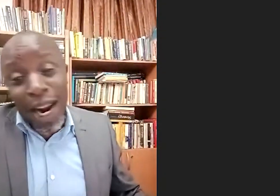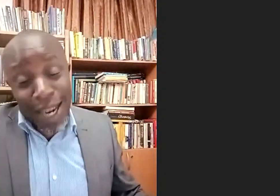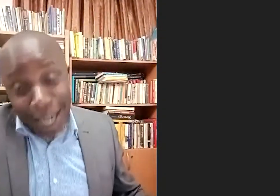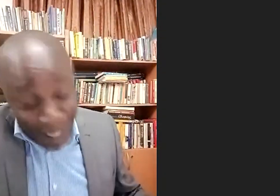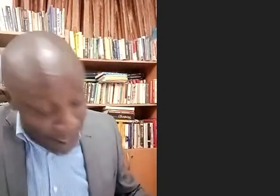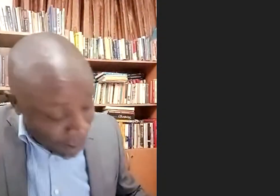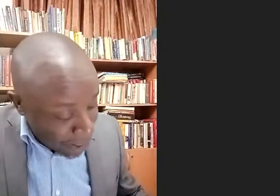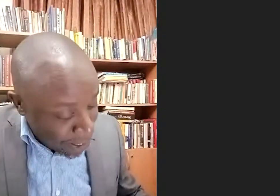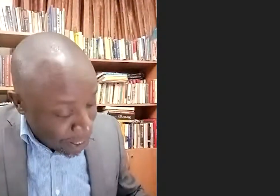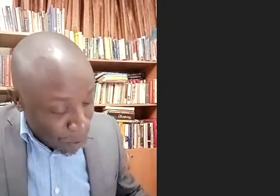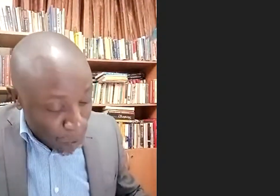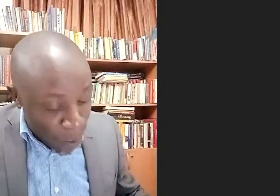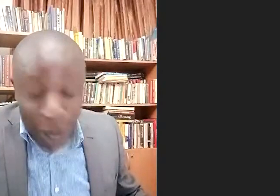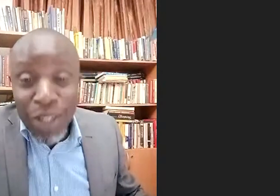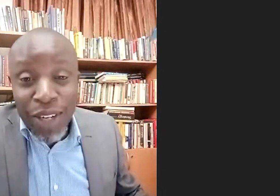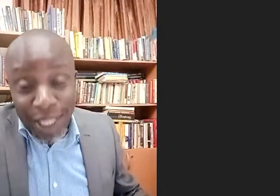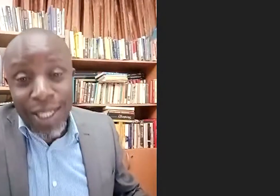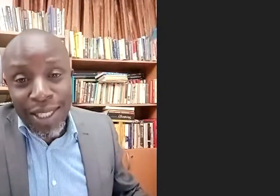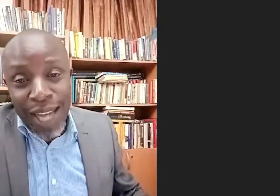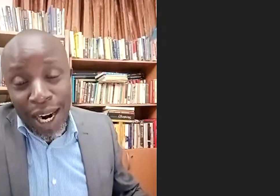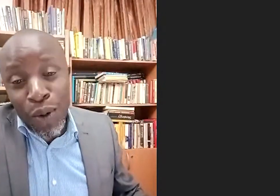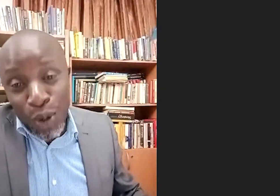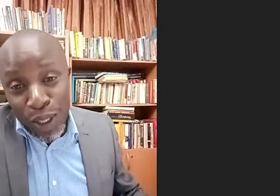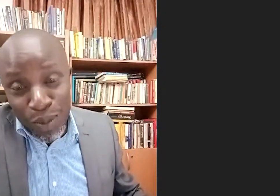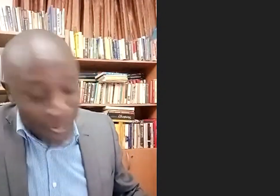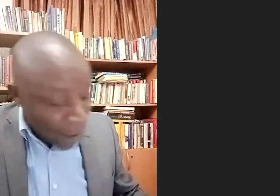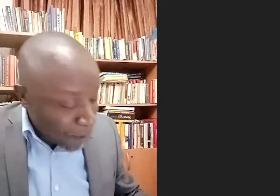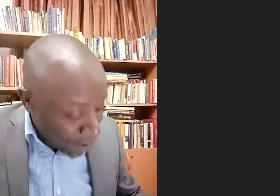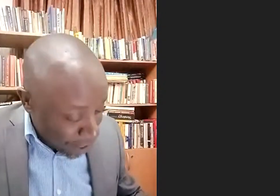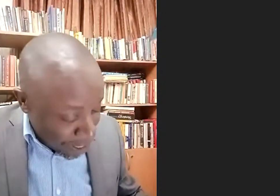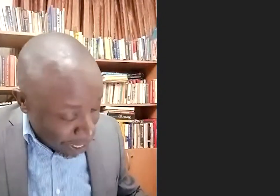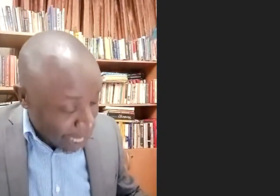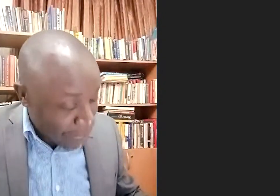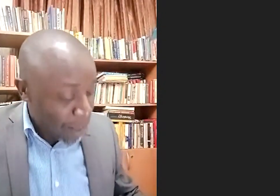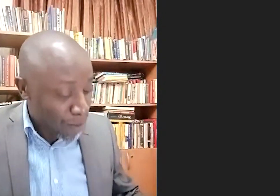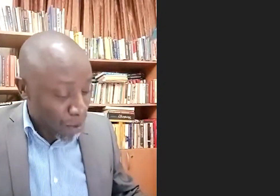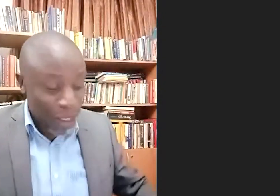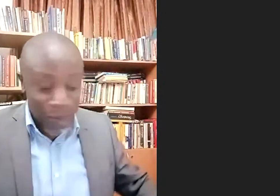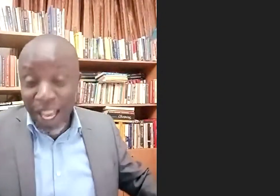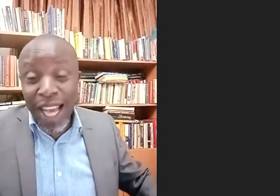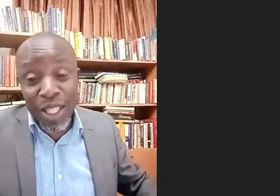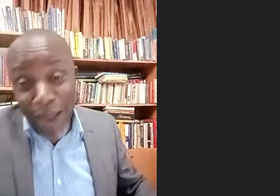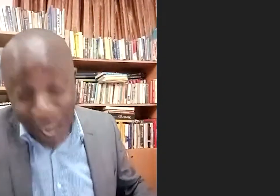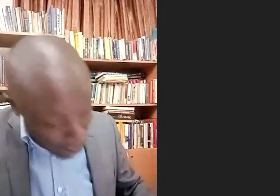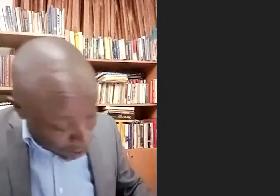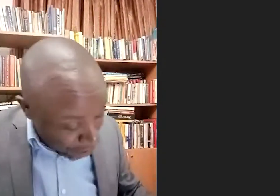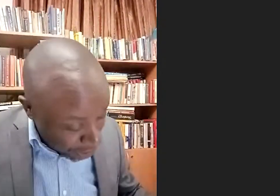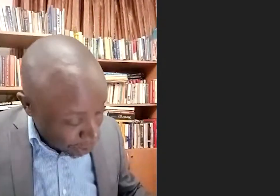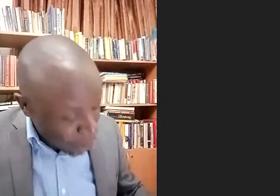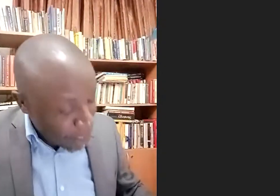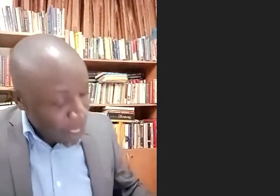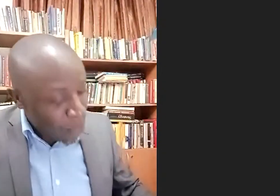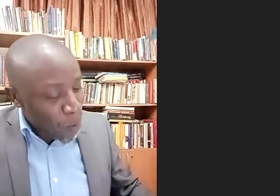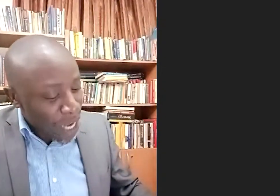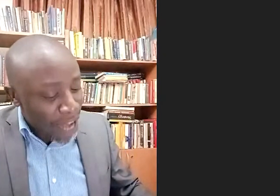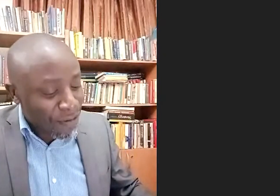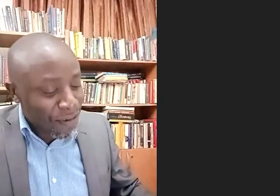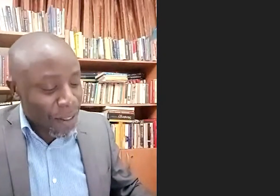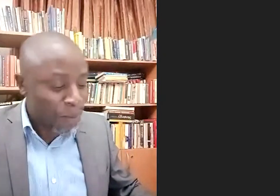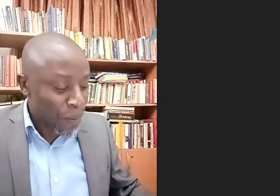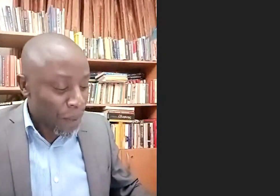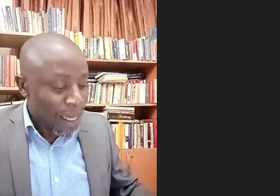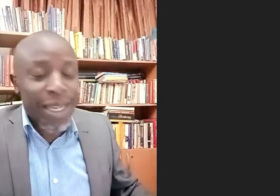all work and without rest, Jack will always become a very dull boy. El Samea in Naivasha. Then we